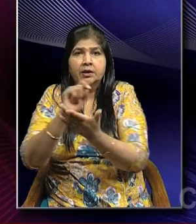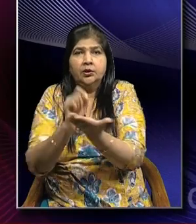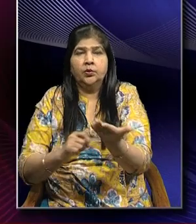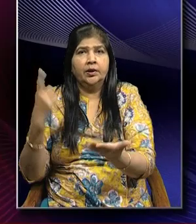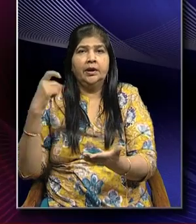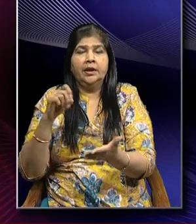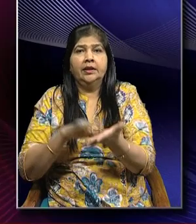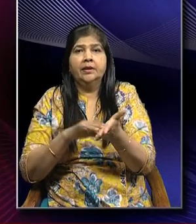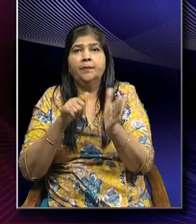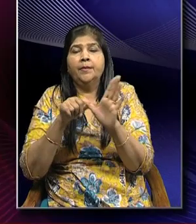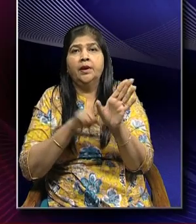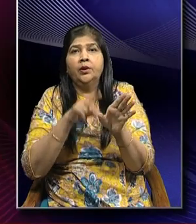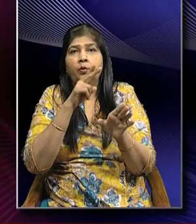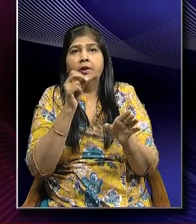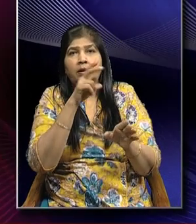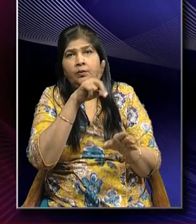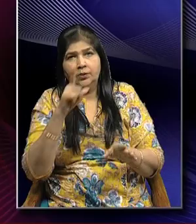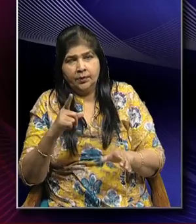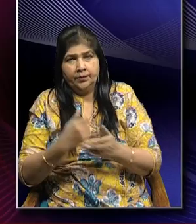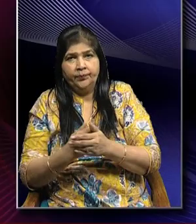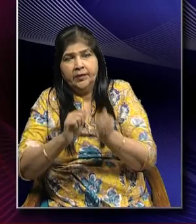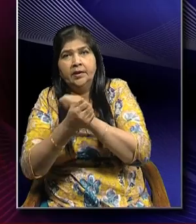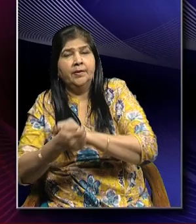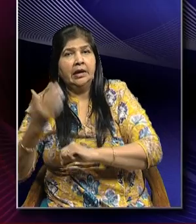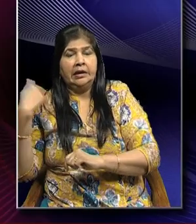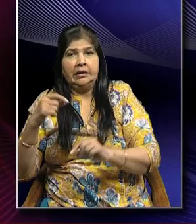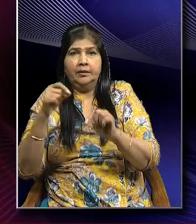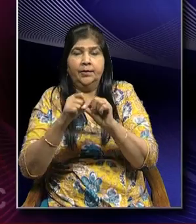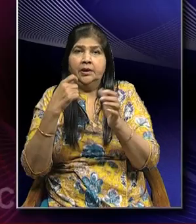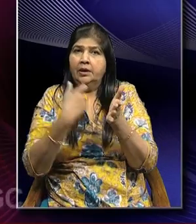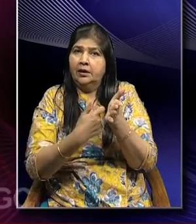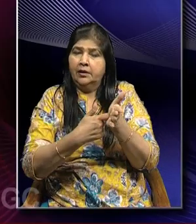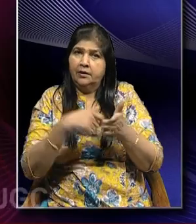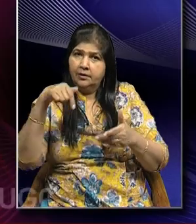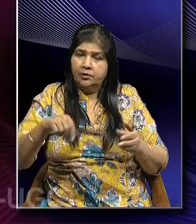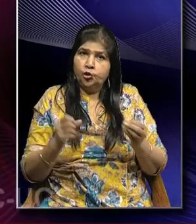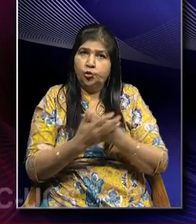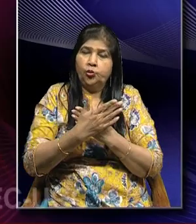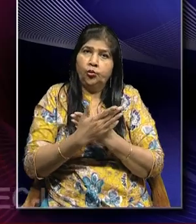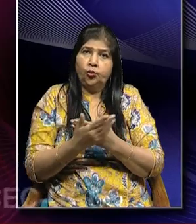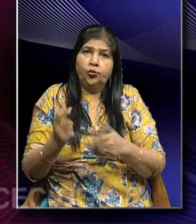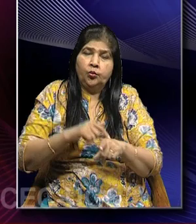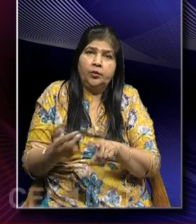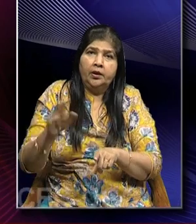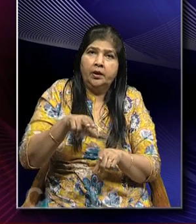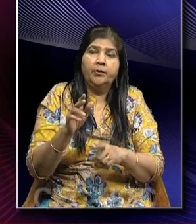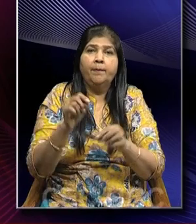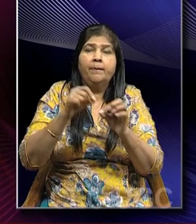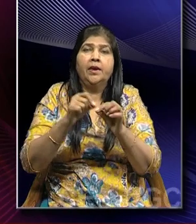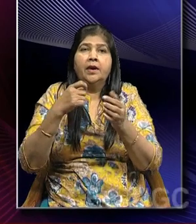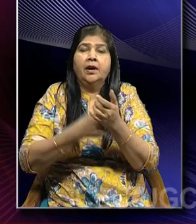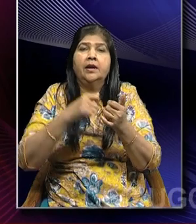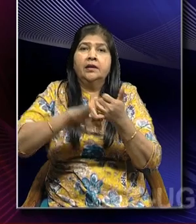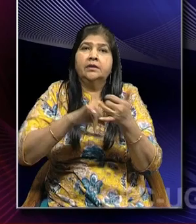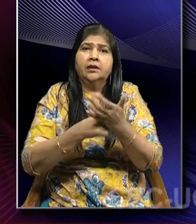10th May 2021. It replaced the earlier BRR with this new regime of BRSR. Now you